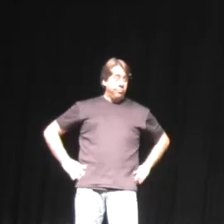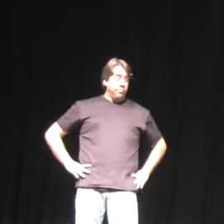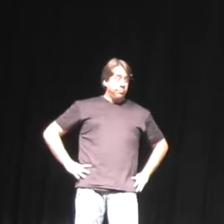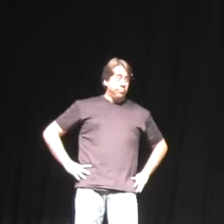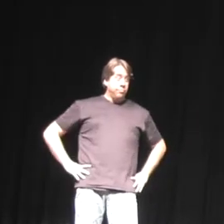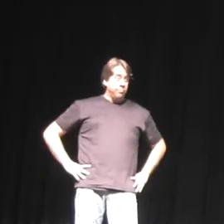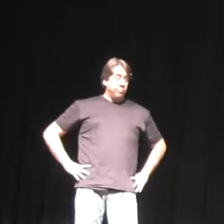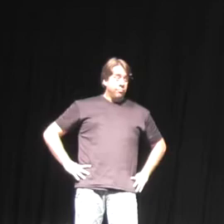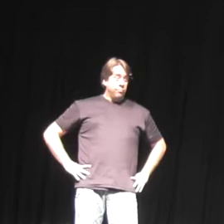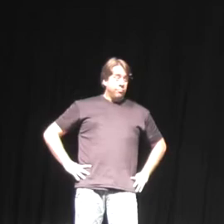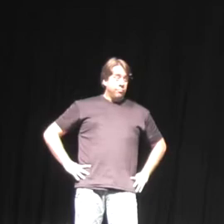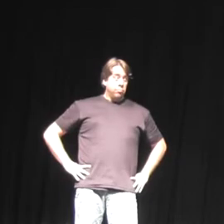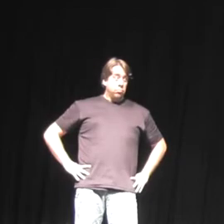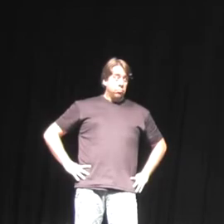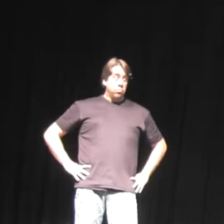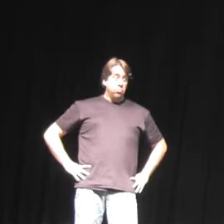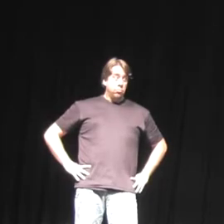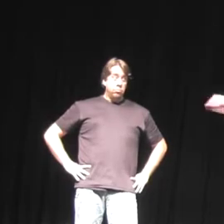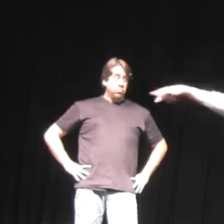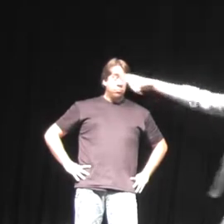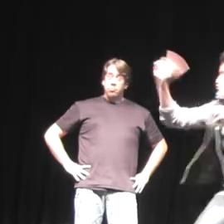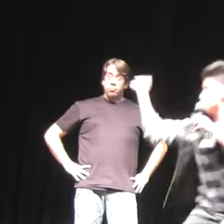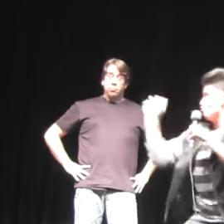and there was people in there too, and he was like,